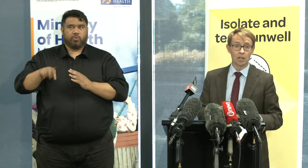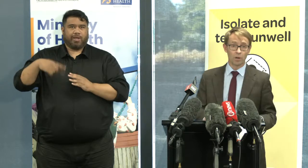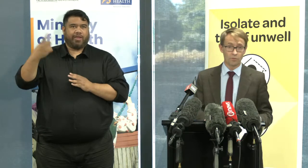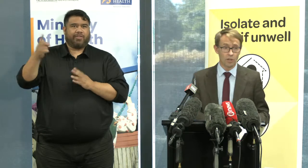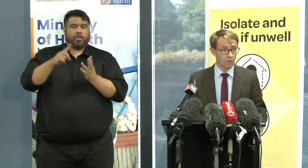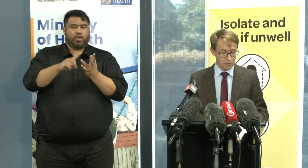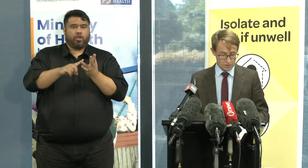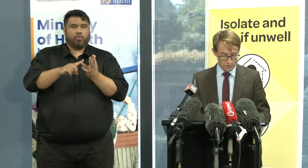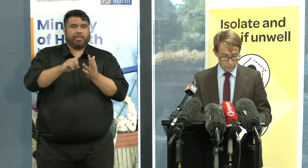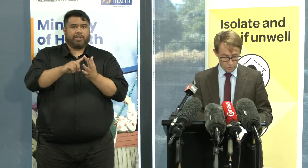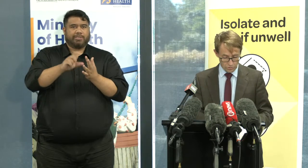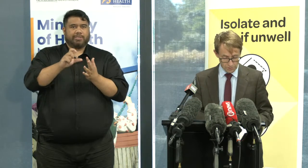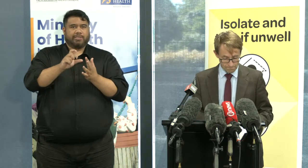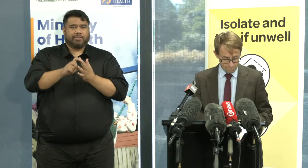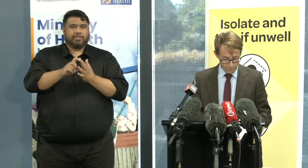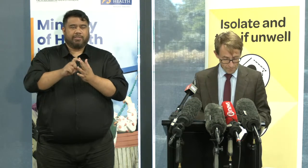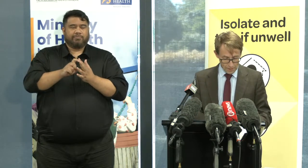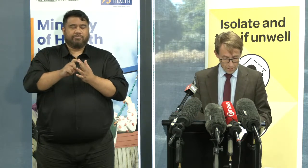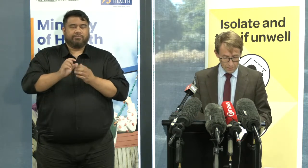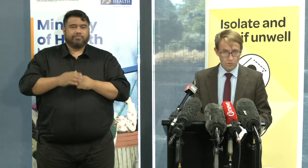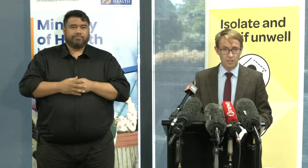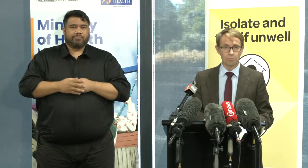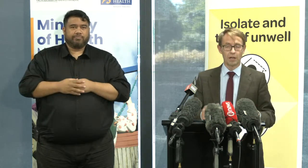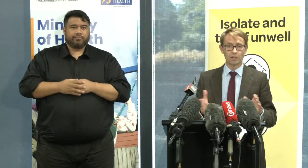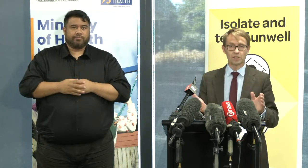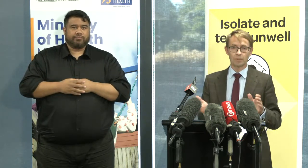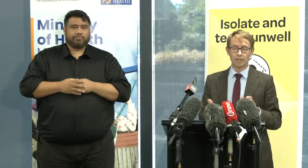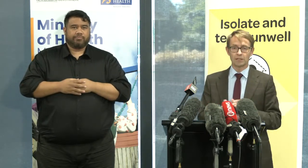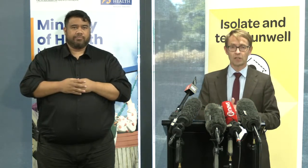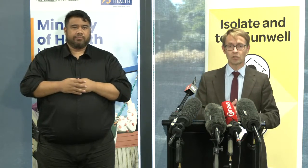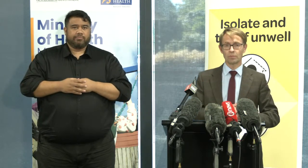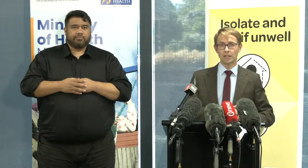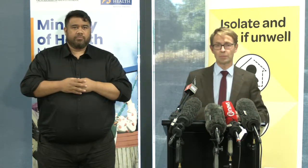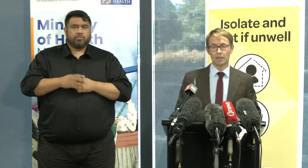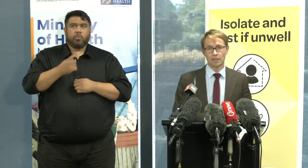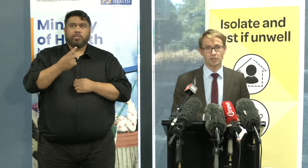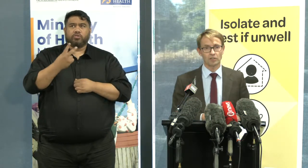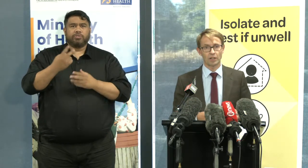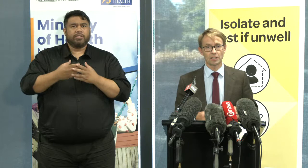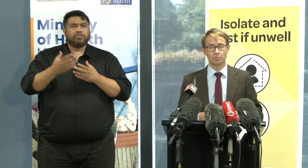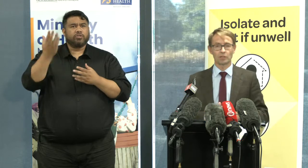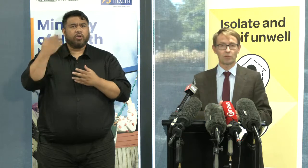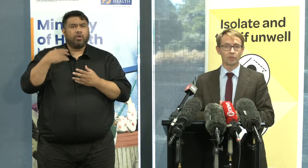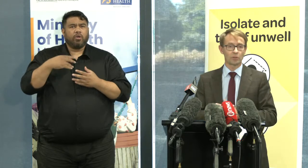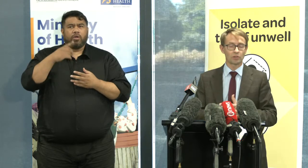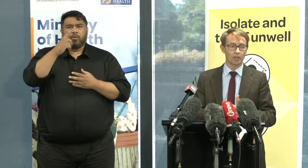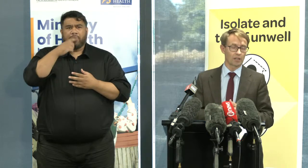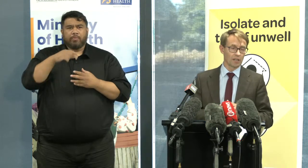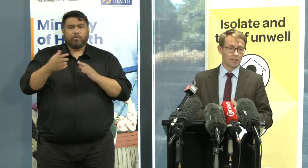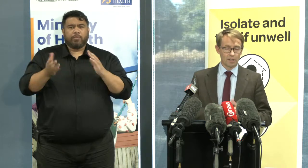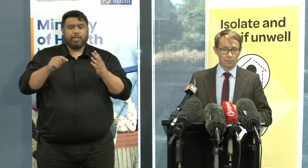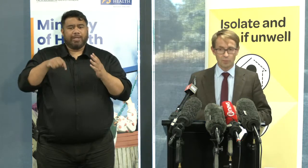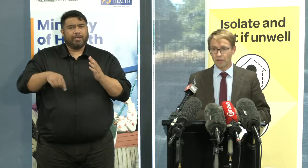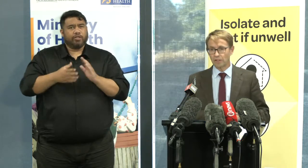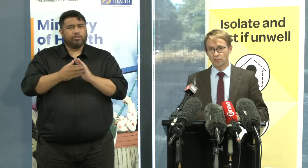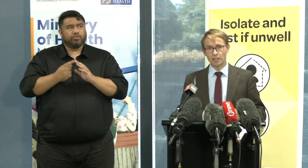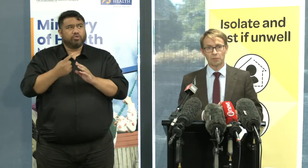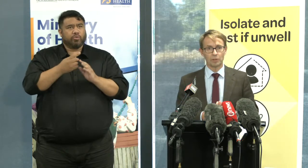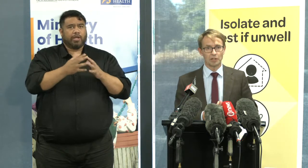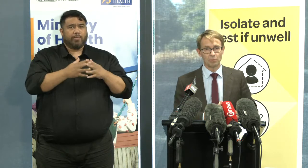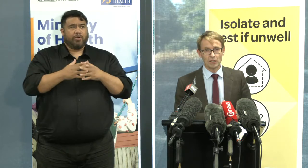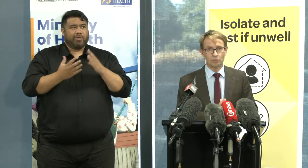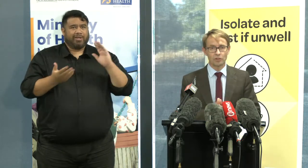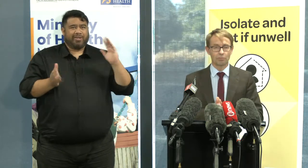and one of the lowest in the world. There was a comparison made a day or two back about our death rate compared with the USA. In my mind, that's